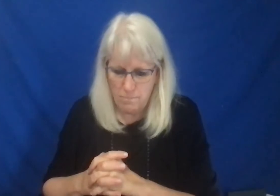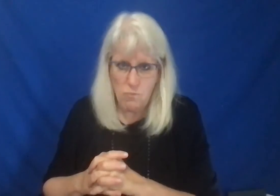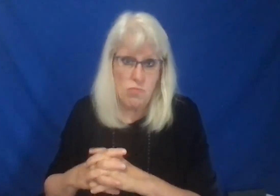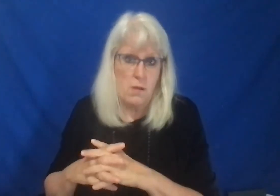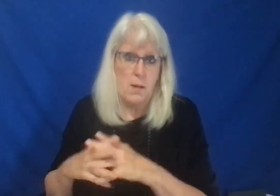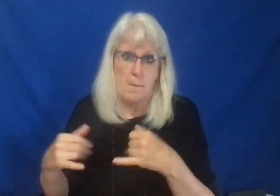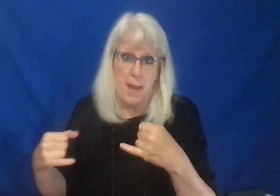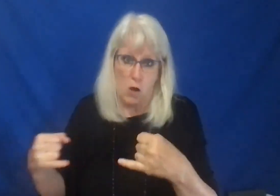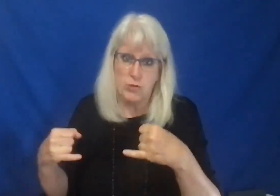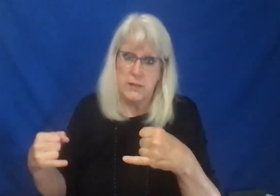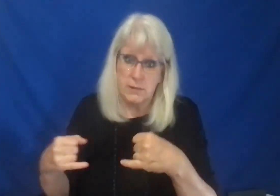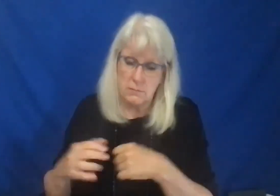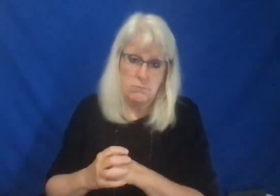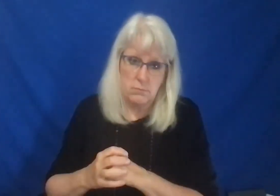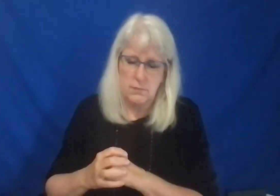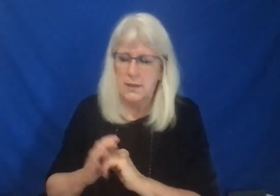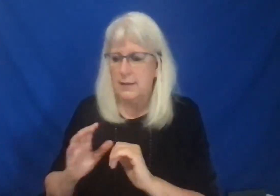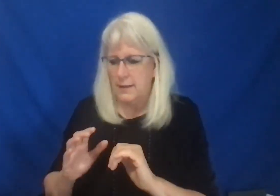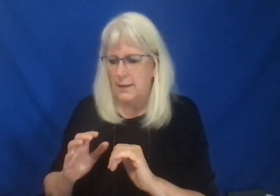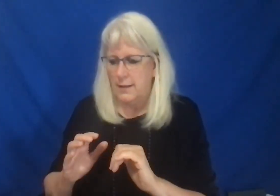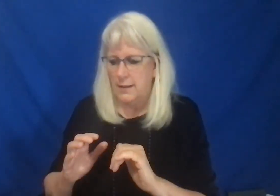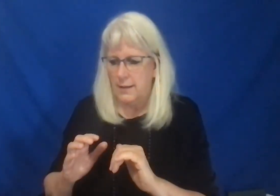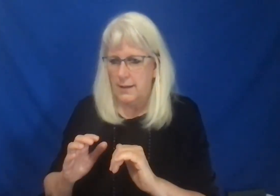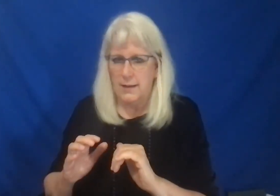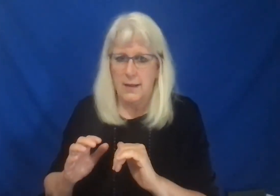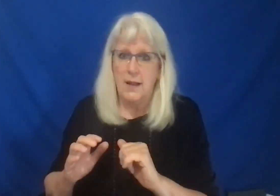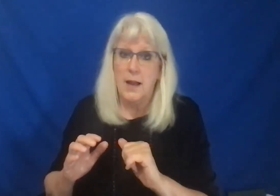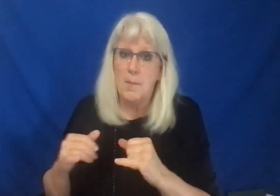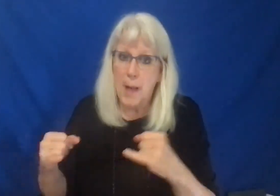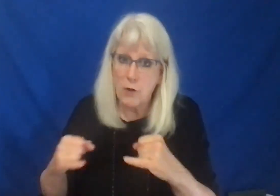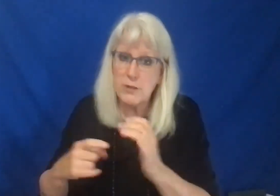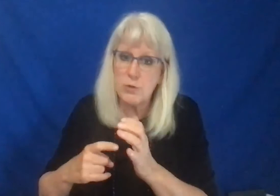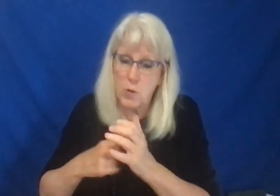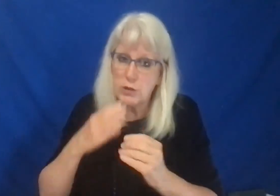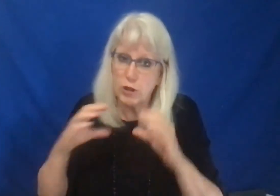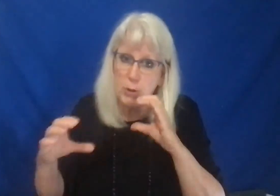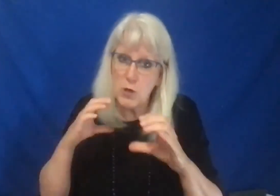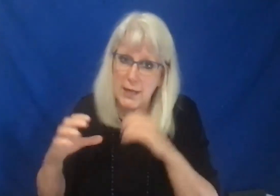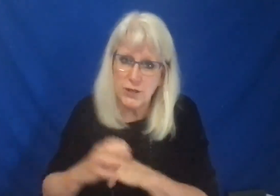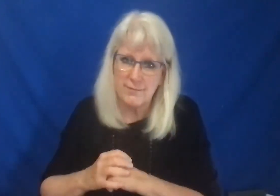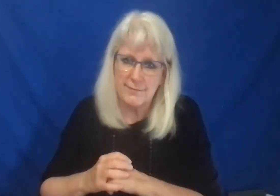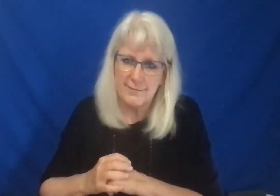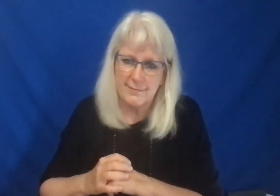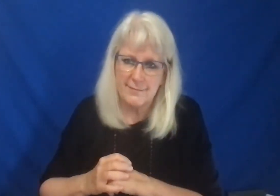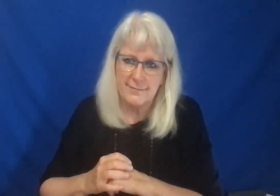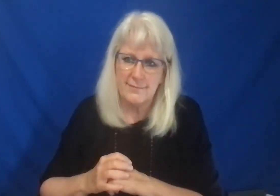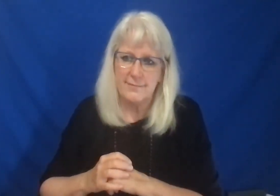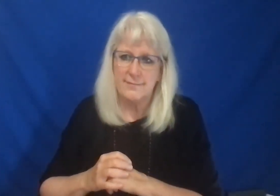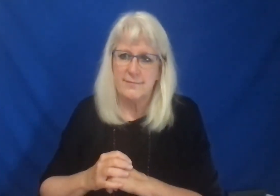one of the ways, because setting boundaries takes really good communication skills. You know, I have to, and there's civilizing ingredient in